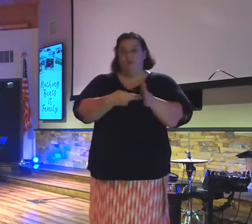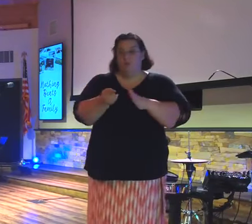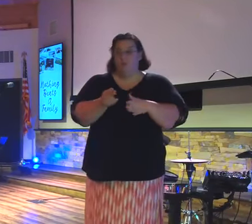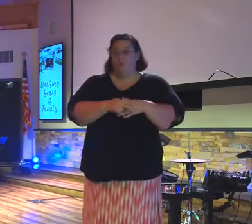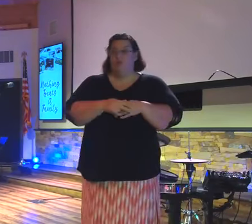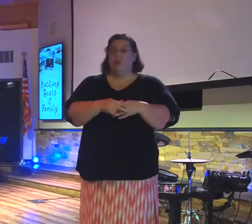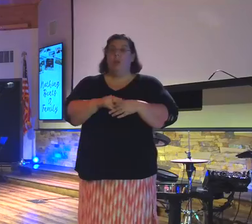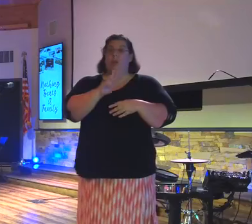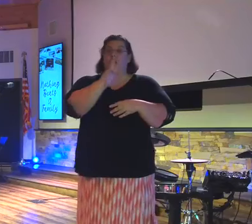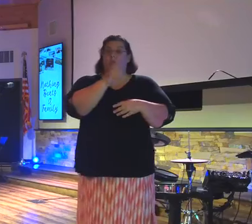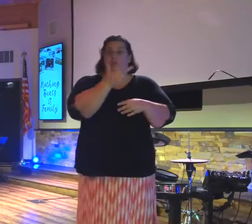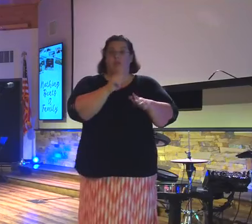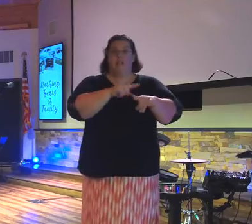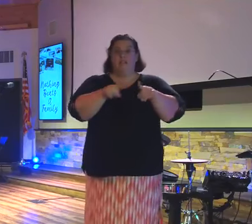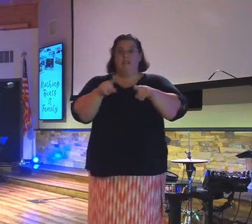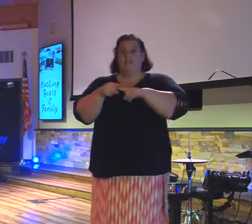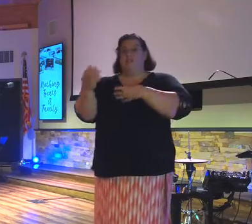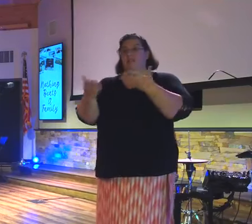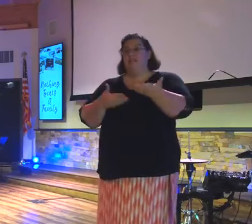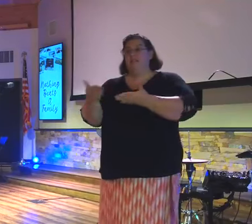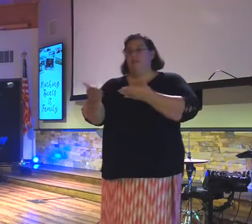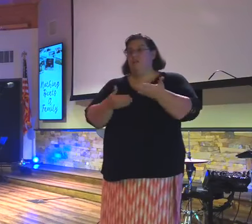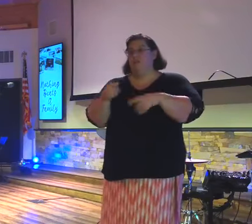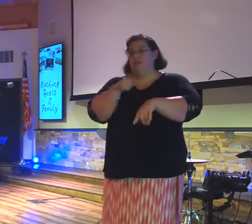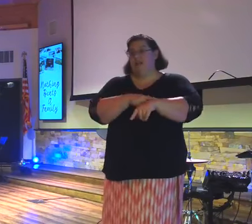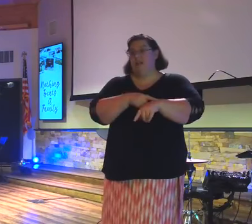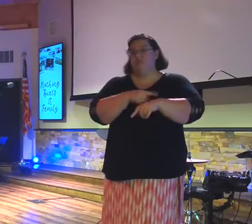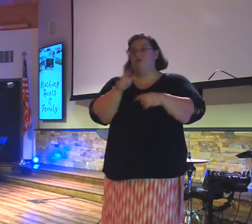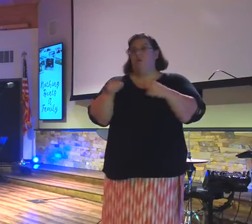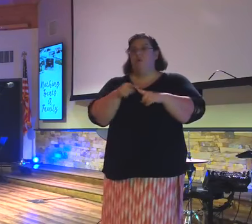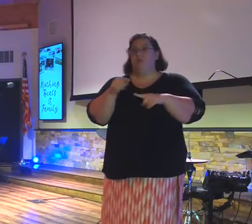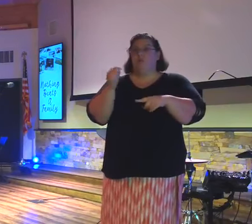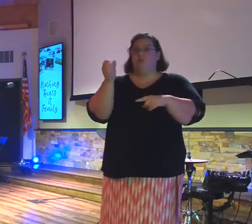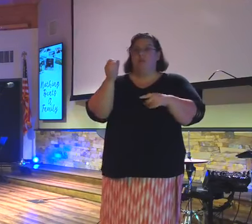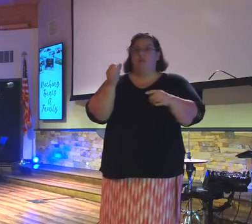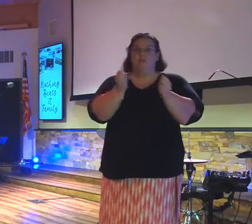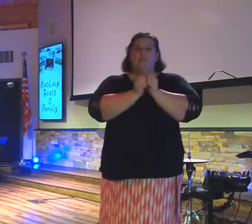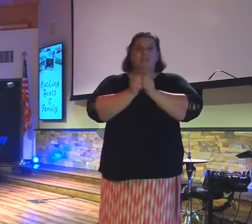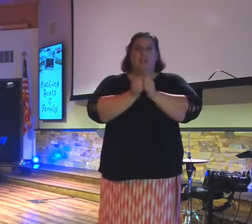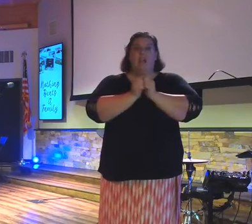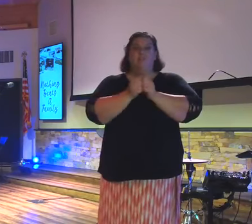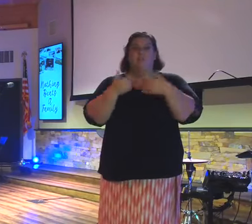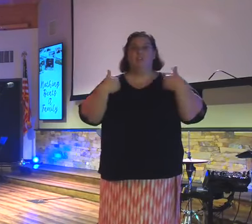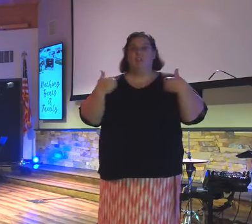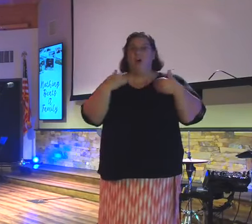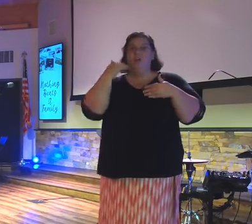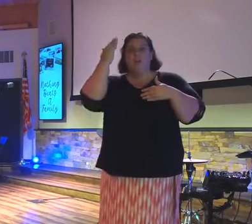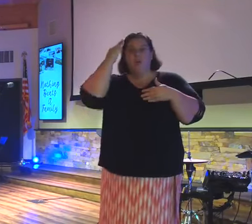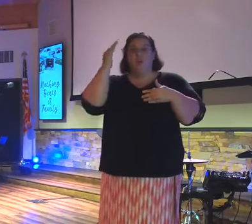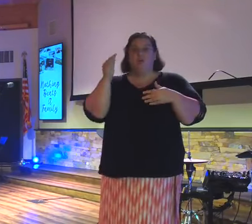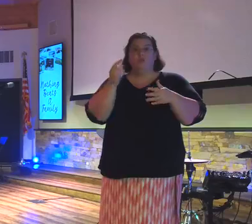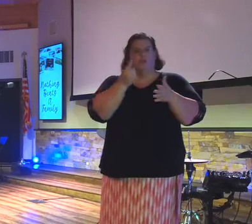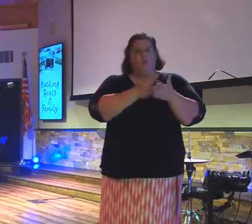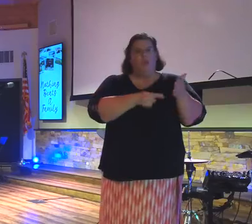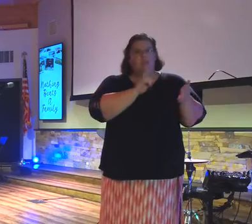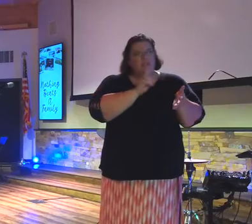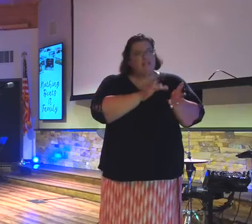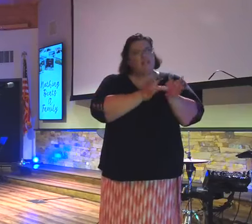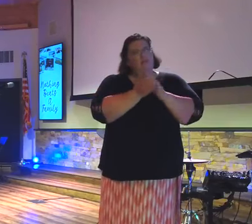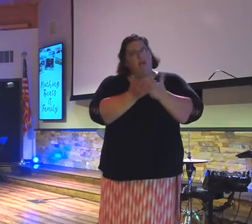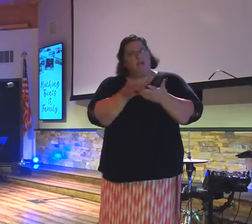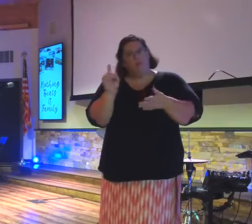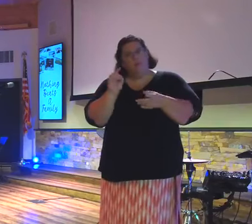had three different sessions while we were out there. The first one, we looked at kind of what is the Bible, where does it come from,